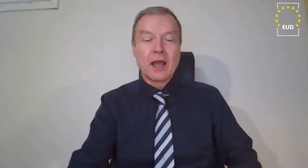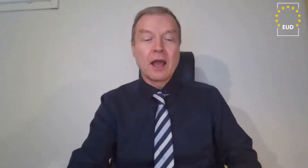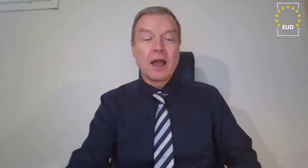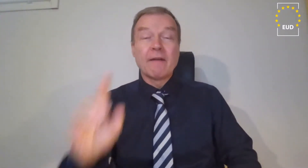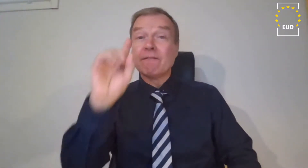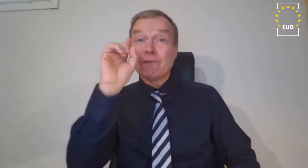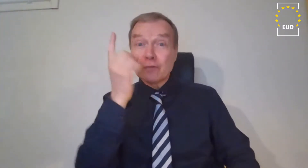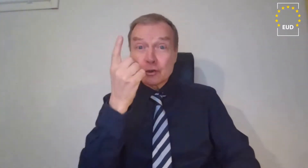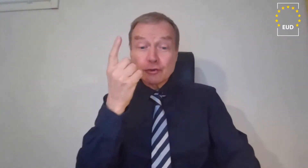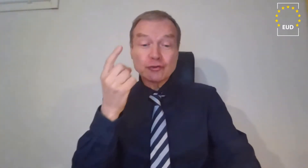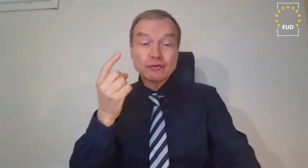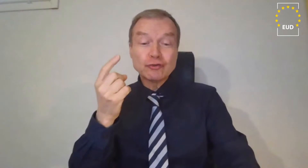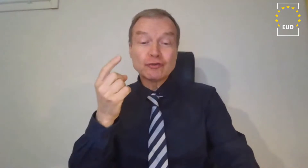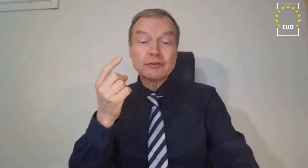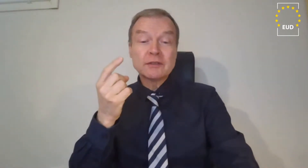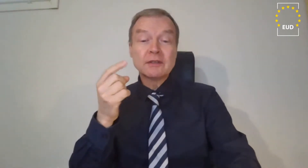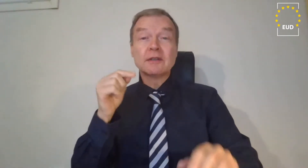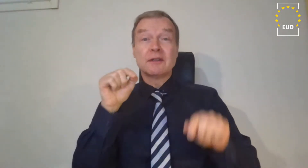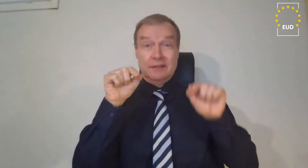presentations, and then a Q&A session at the end.